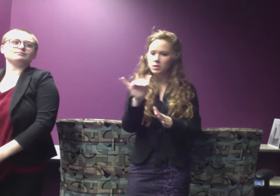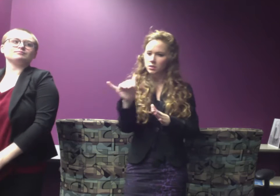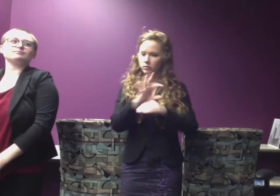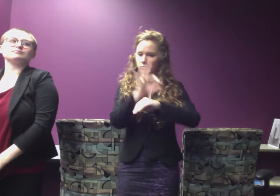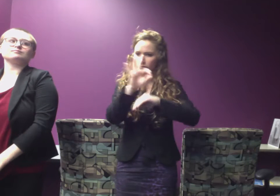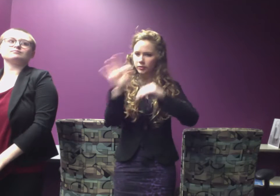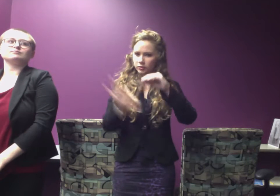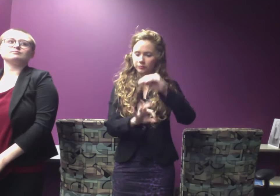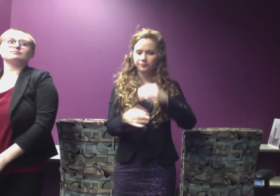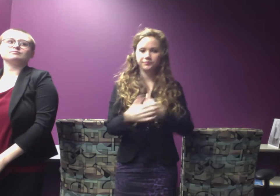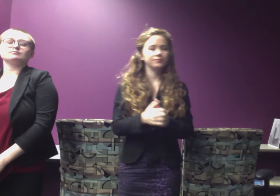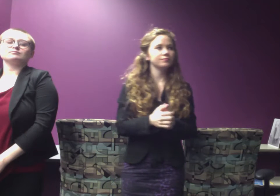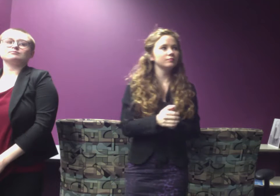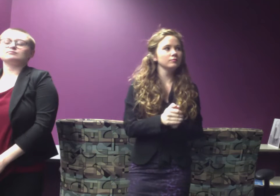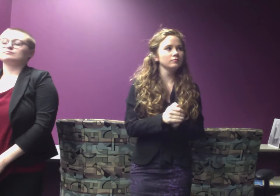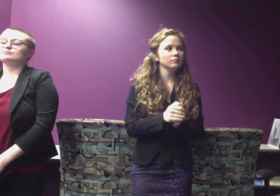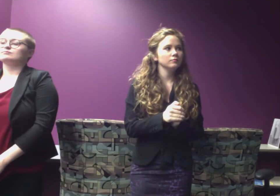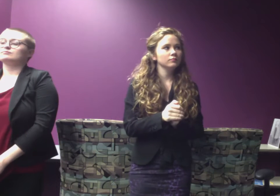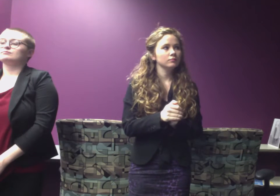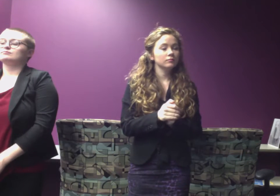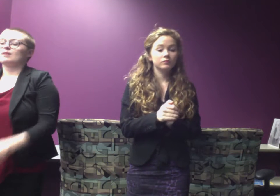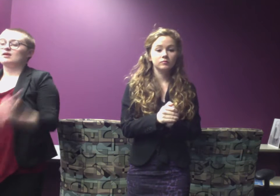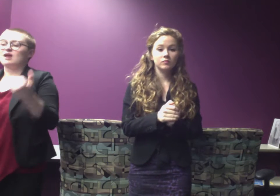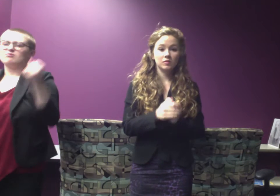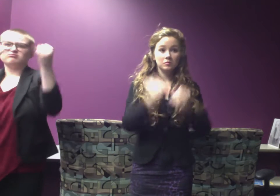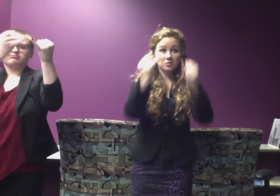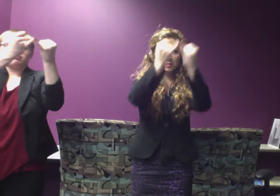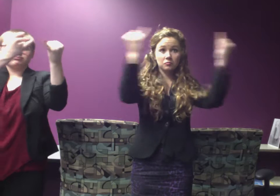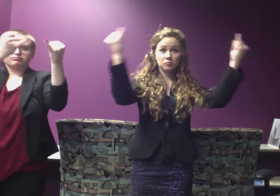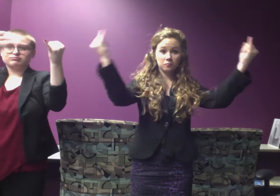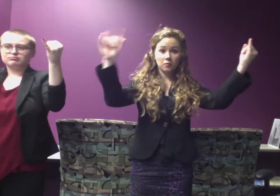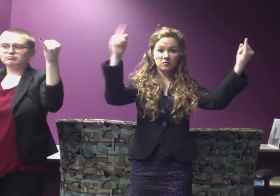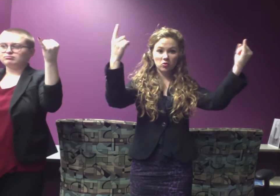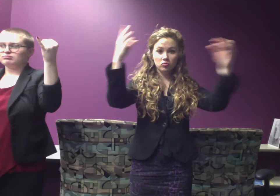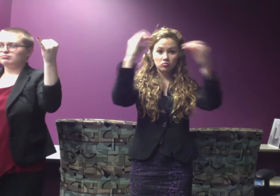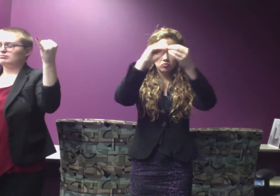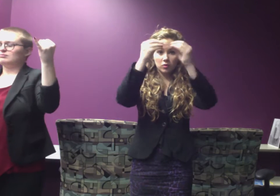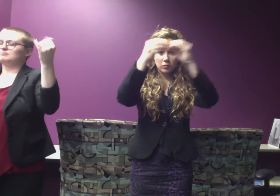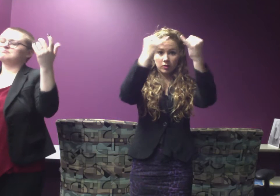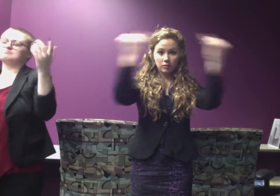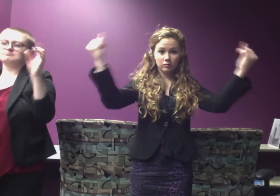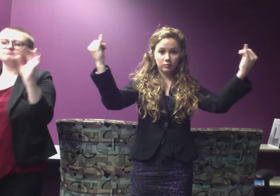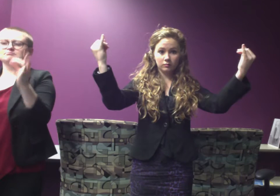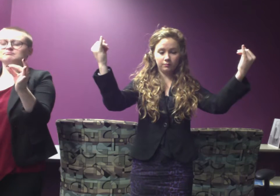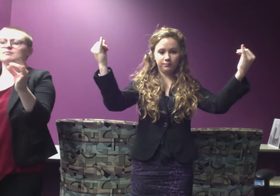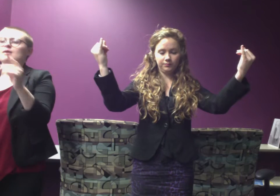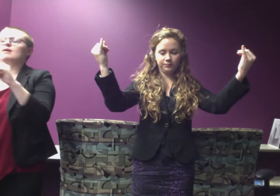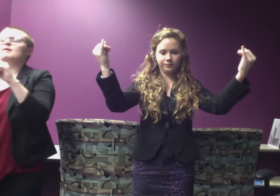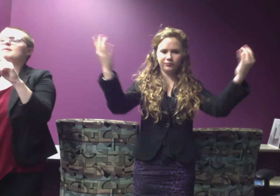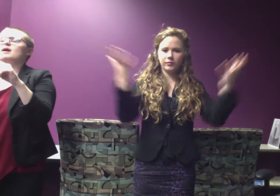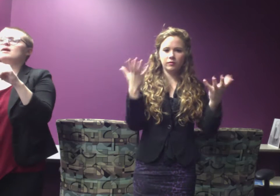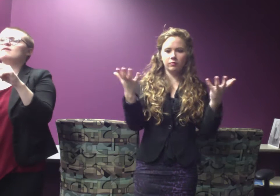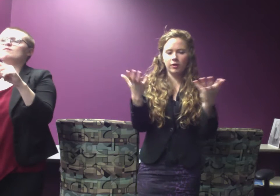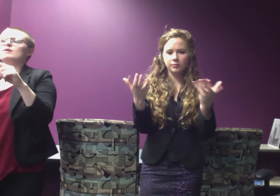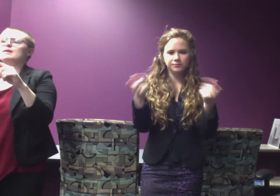we made this first number line. What would have happened if we chose 0 here and 1